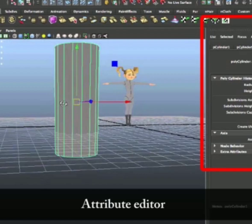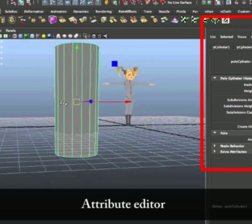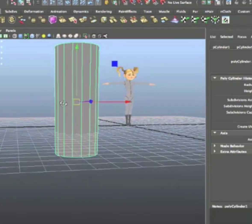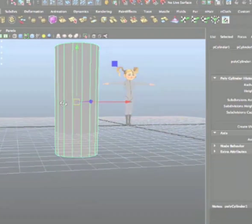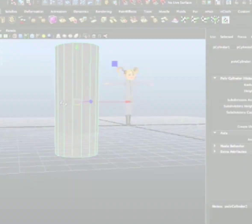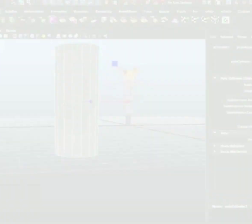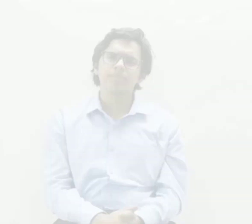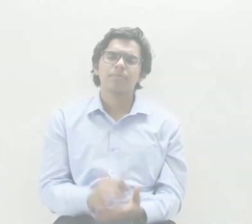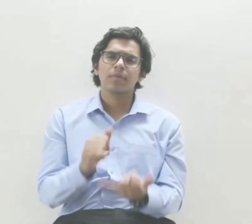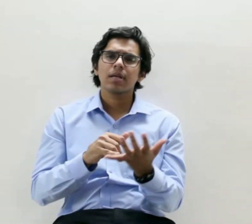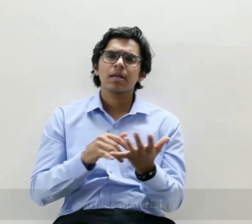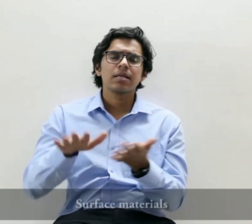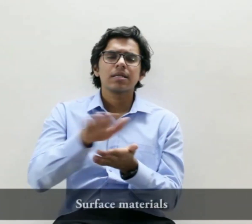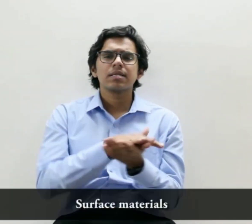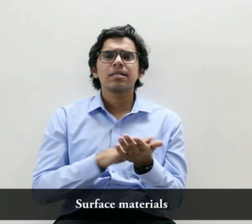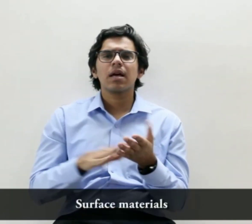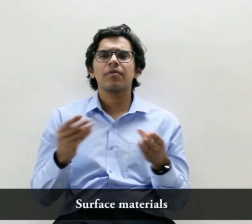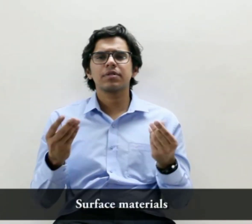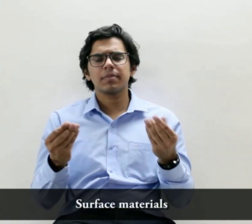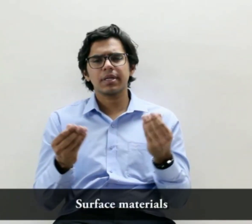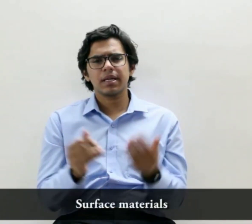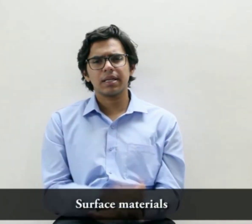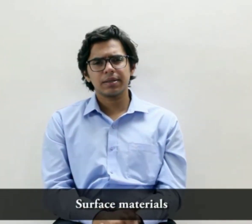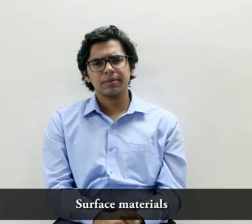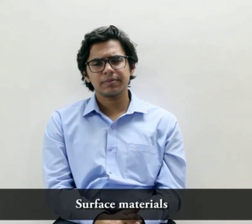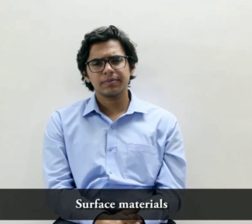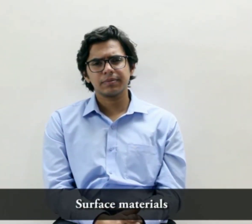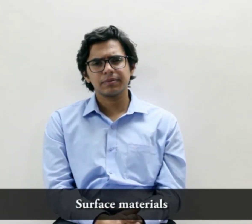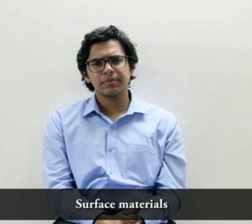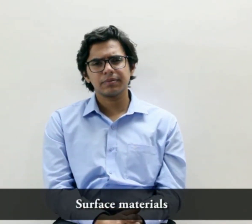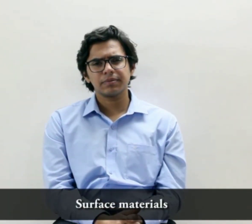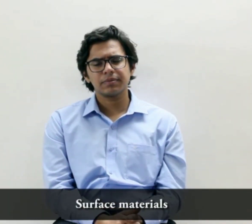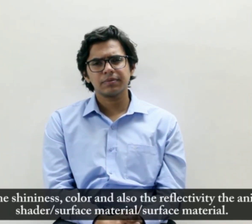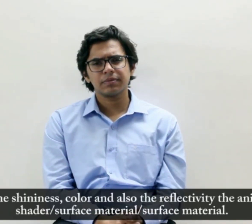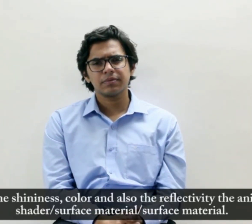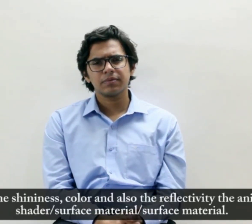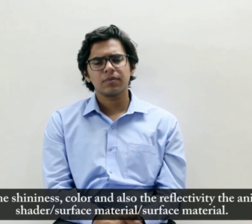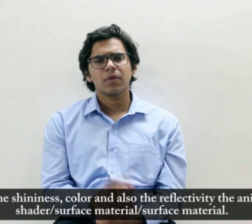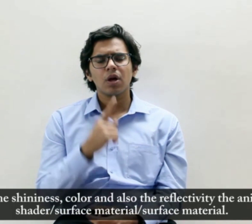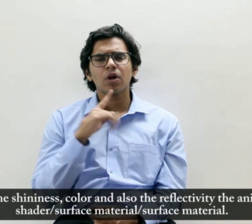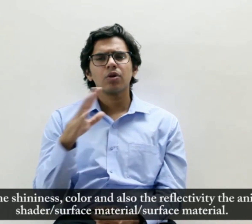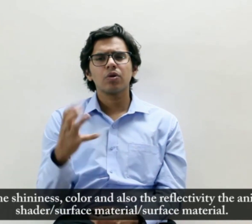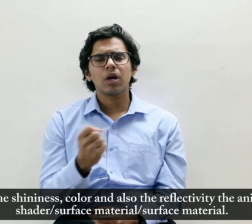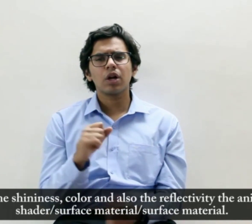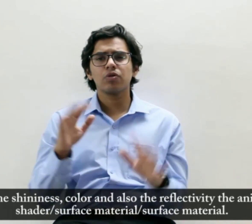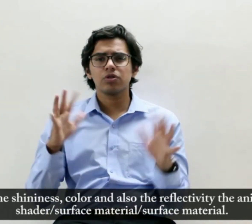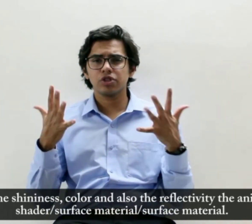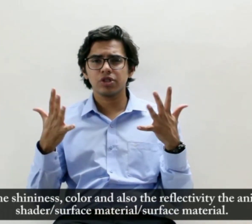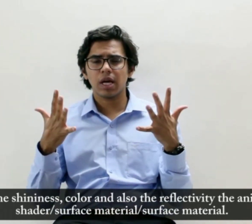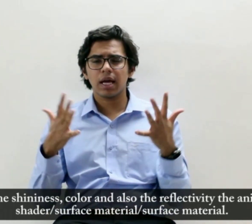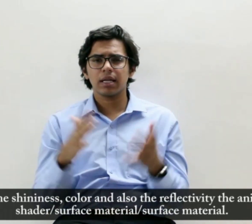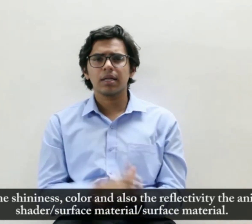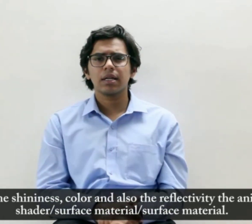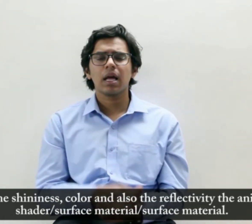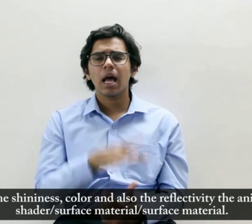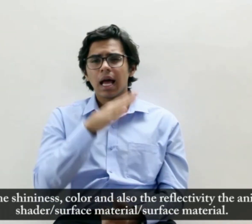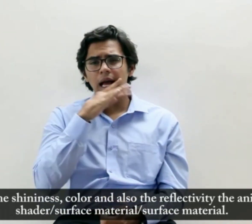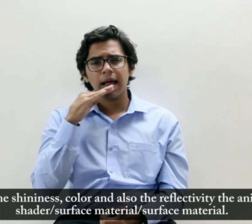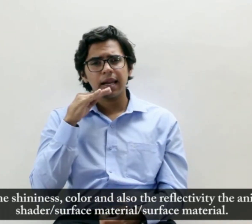Surface materials. To control the shininess, color,